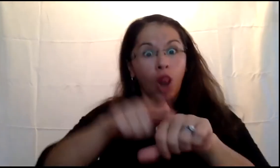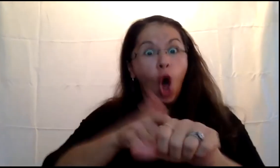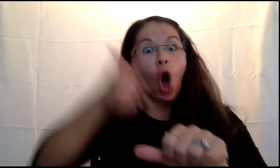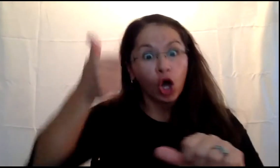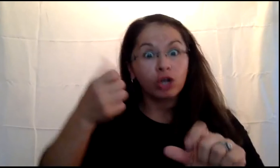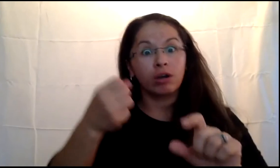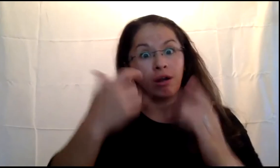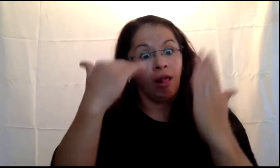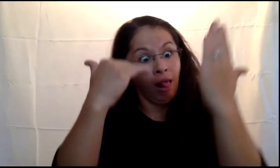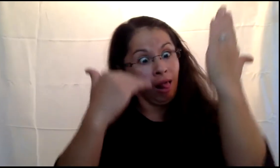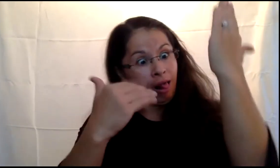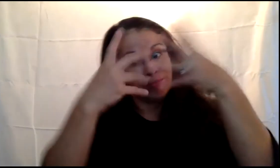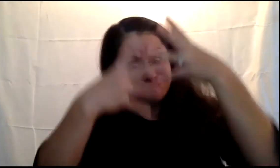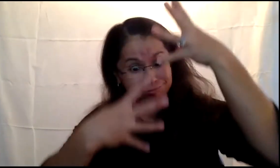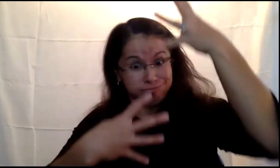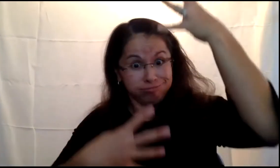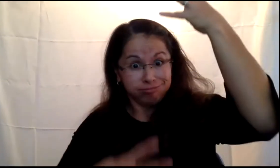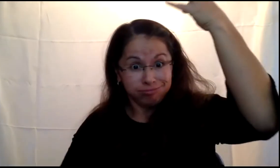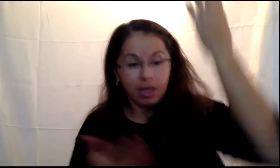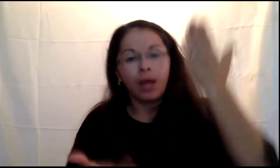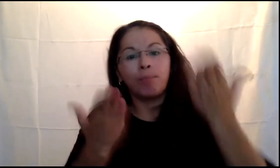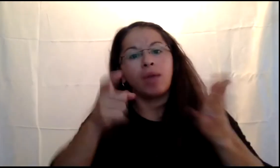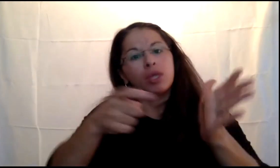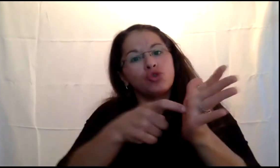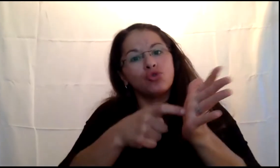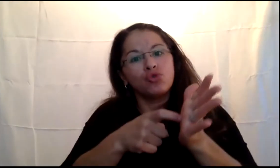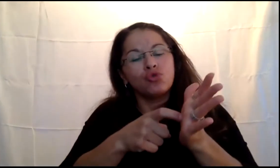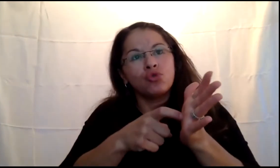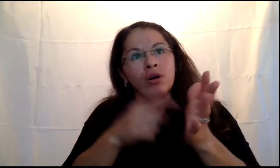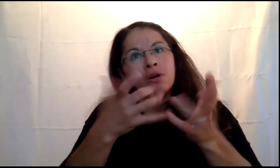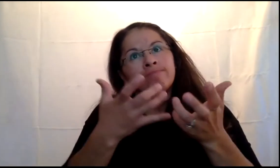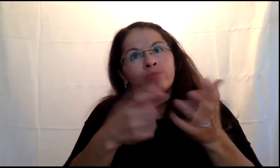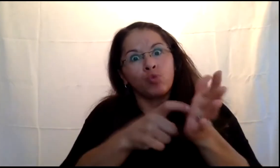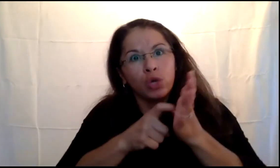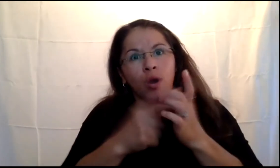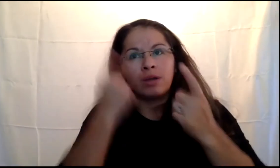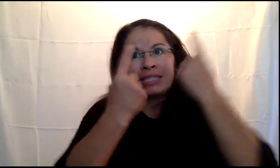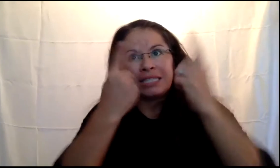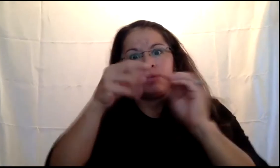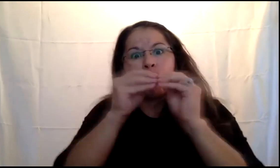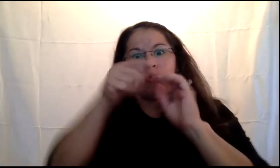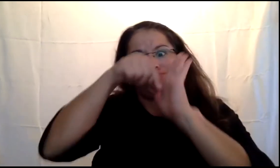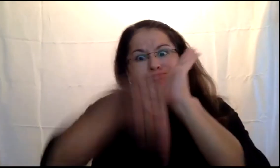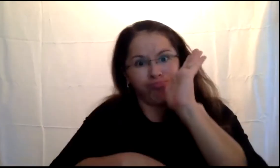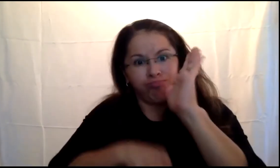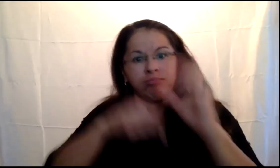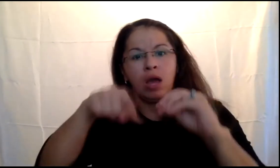some criteria in order to make sure that you're not missing any opportunities.